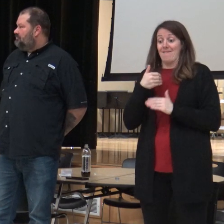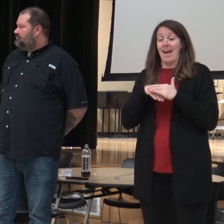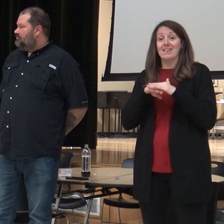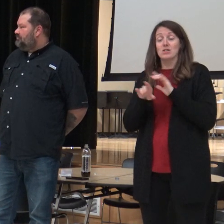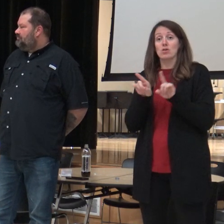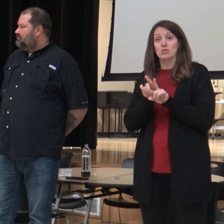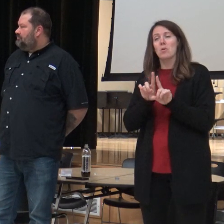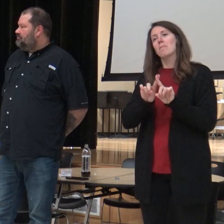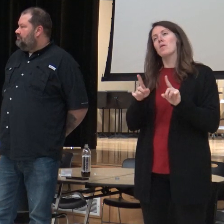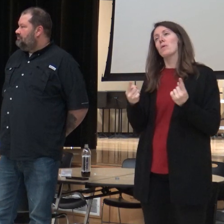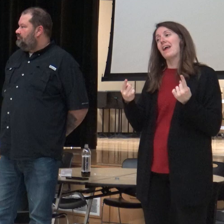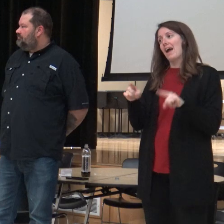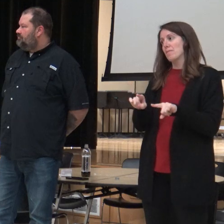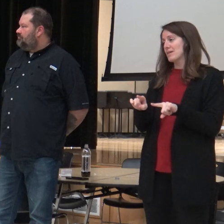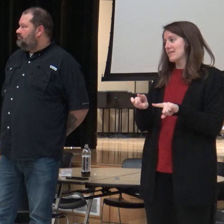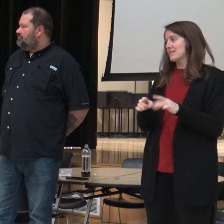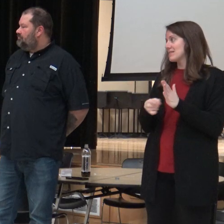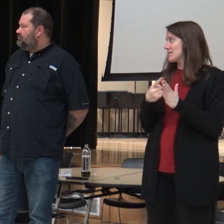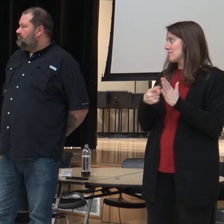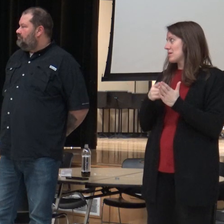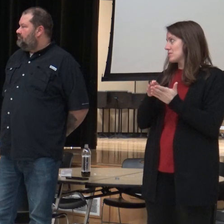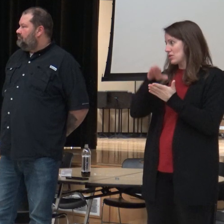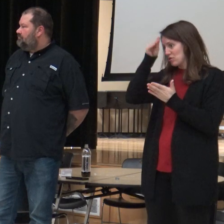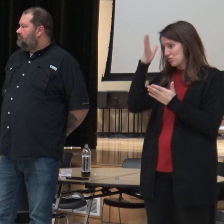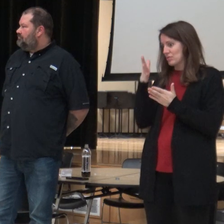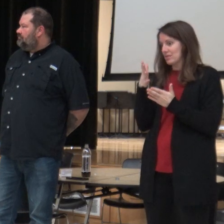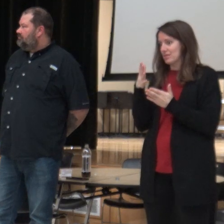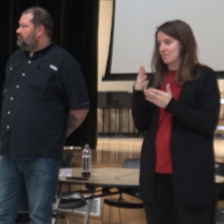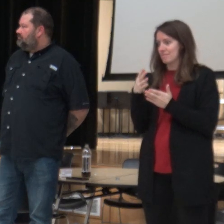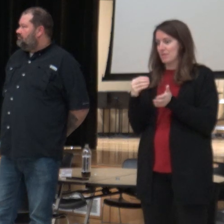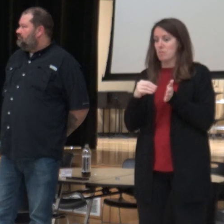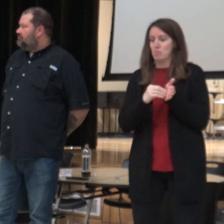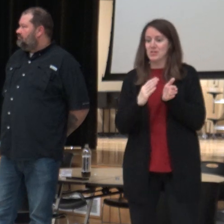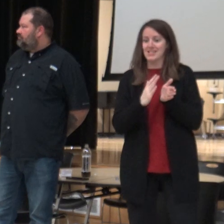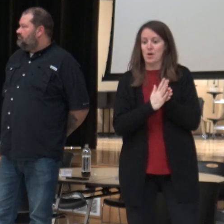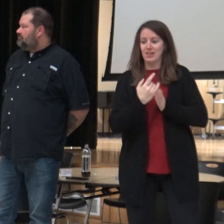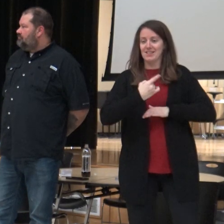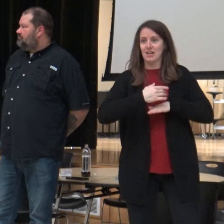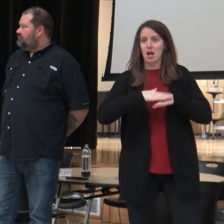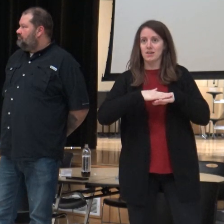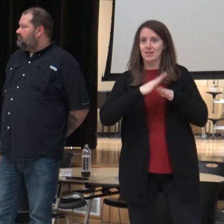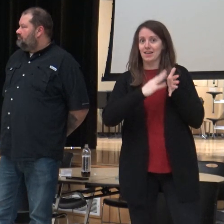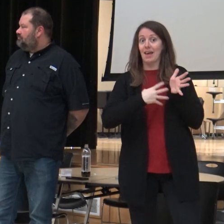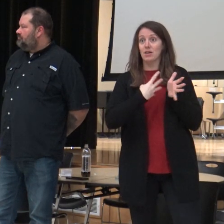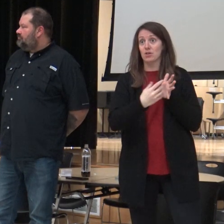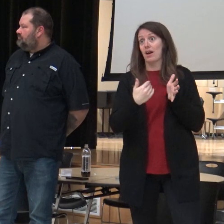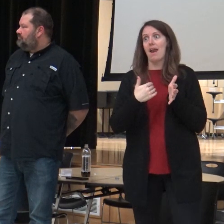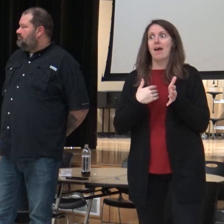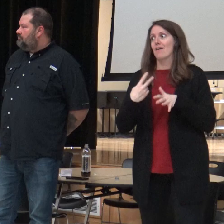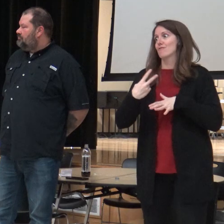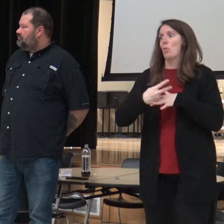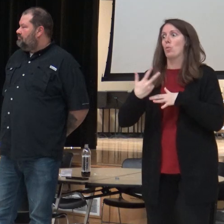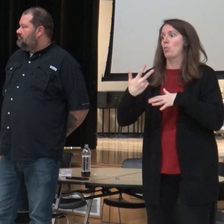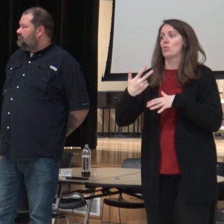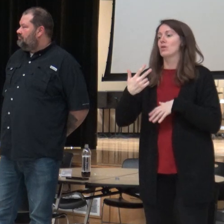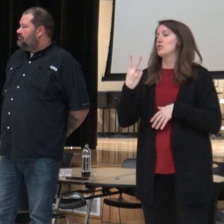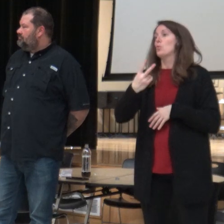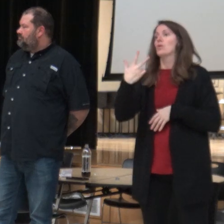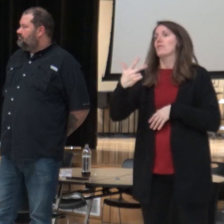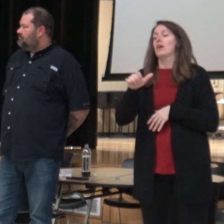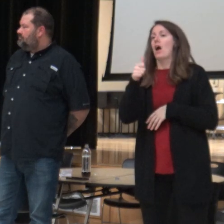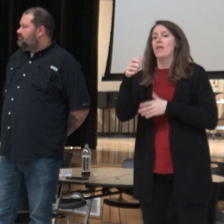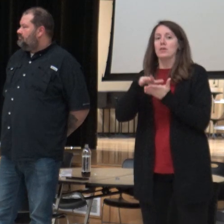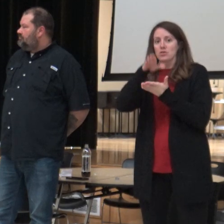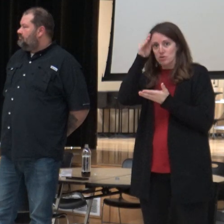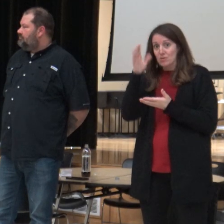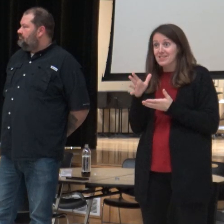can happen though is a student can get on our calendar. I have another student or two or three, whatever the day is, like in crisis, and